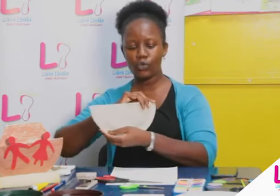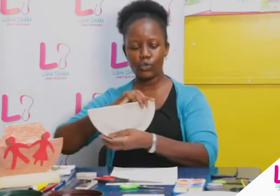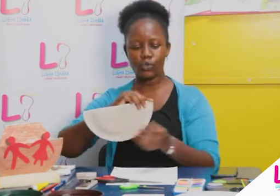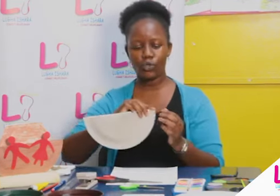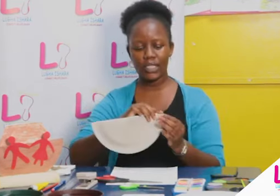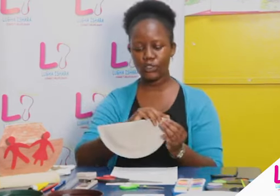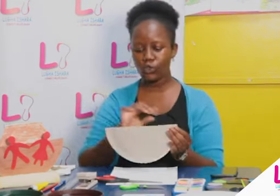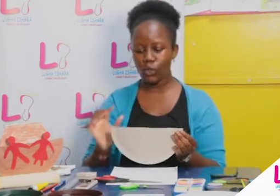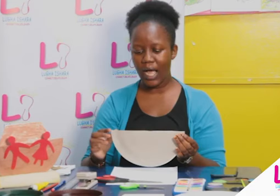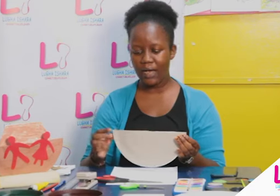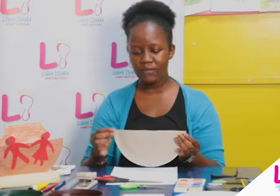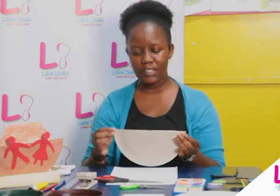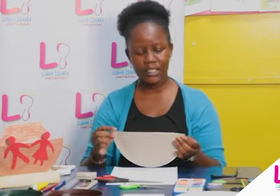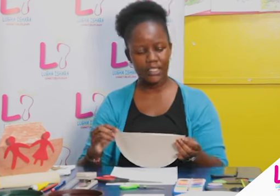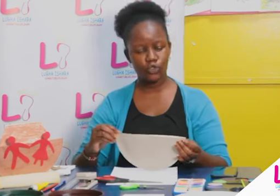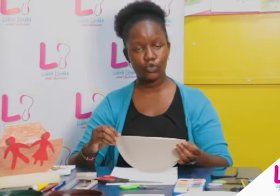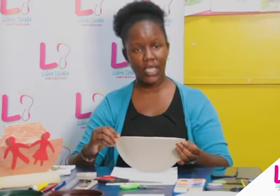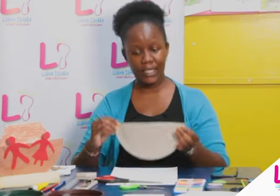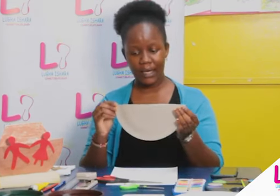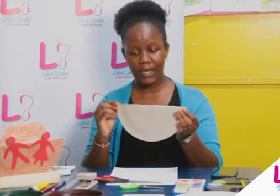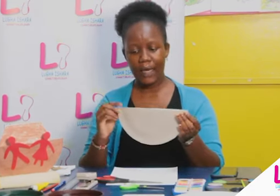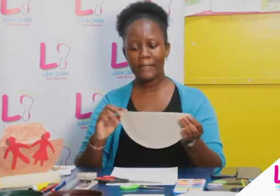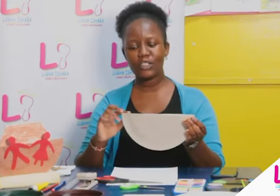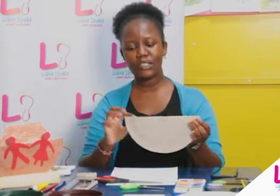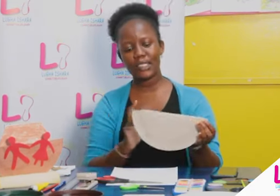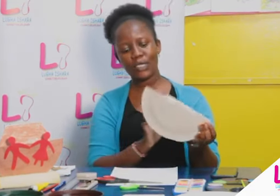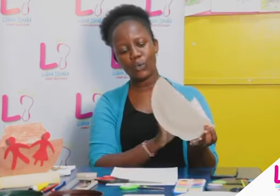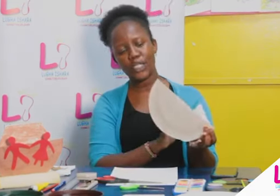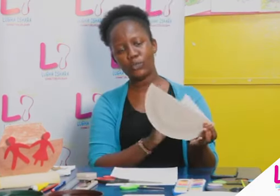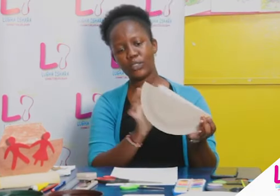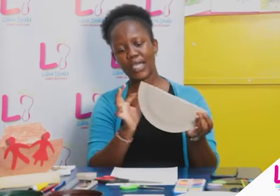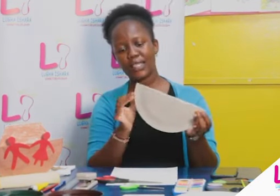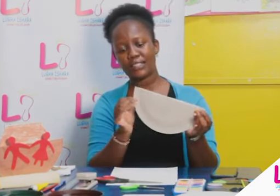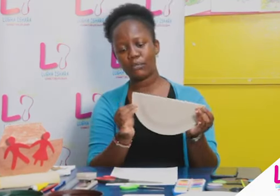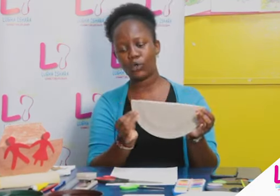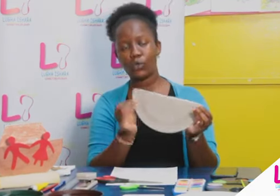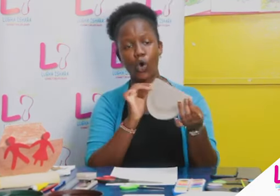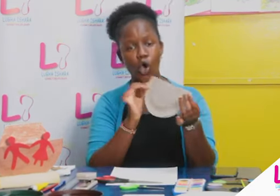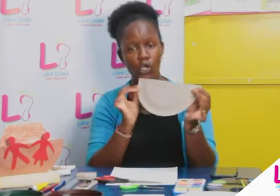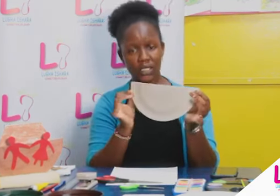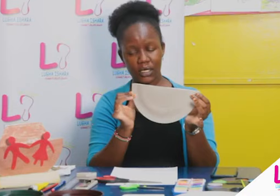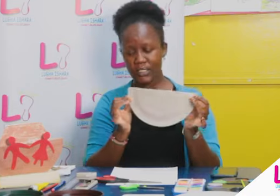two halves together. But you see, we need to put either some glue or